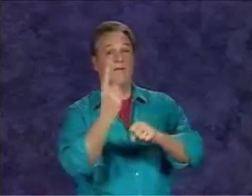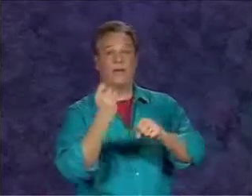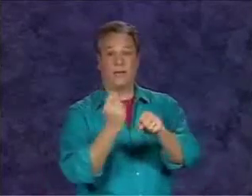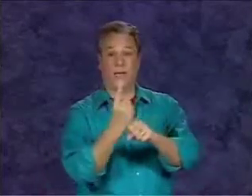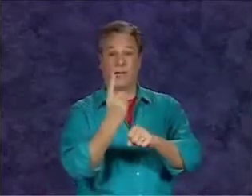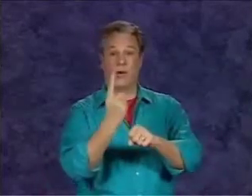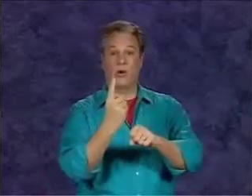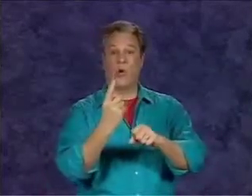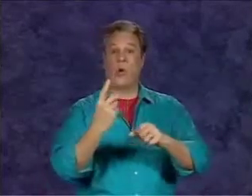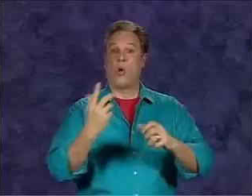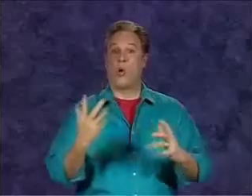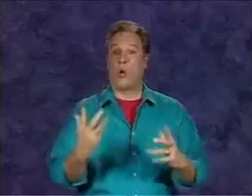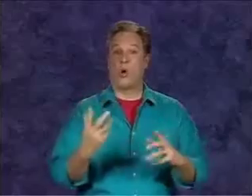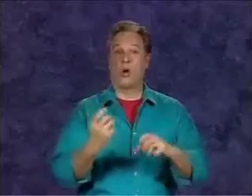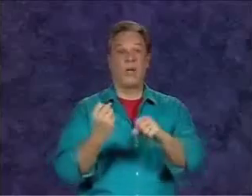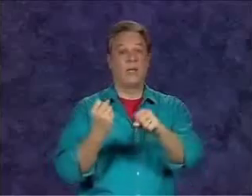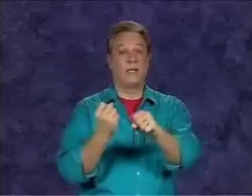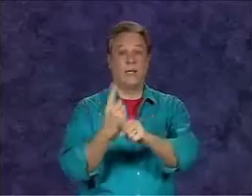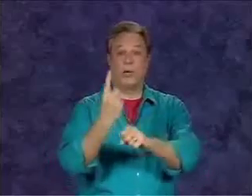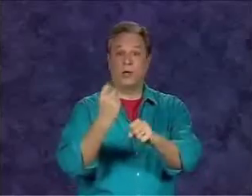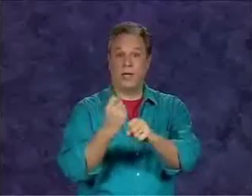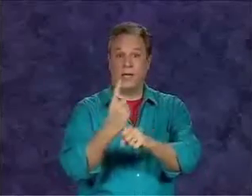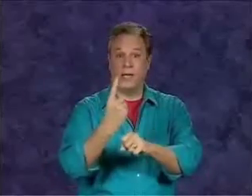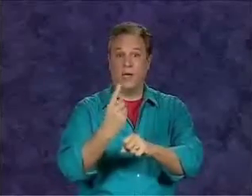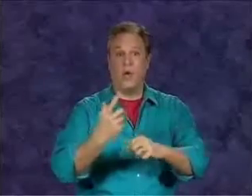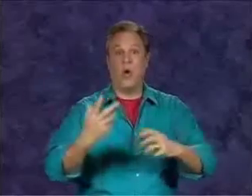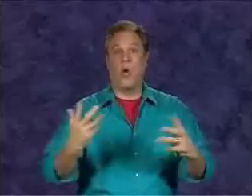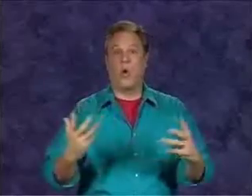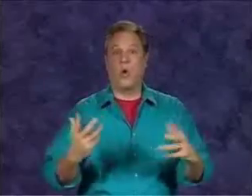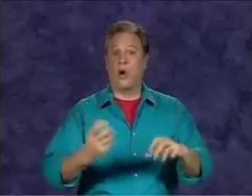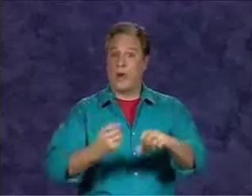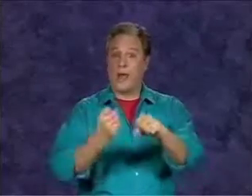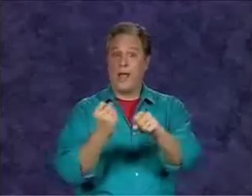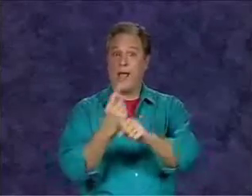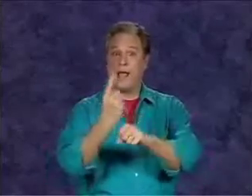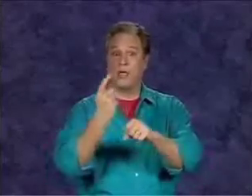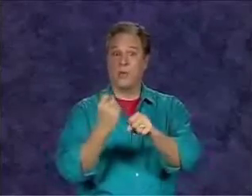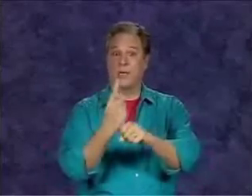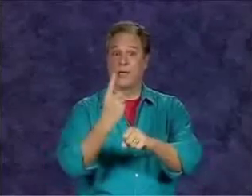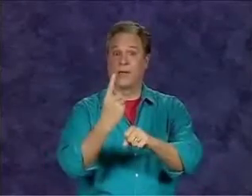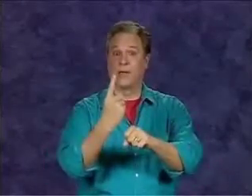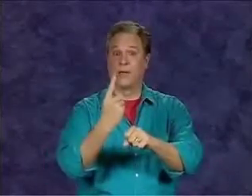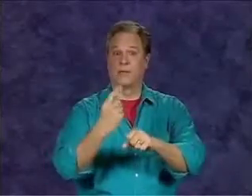every year or yearly or annually.